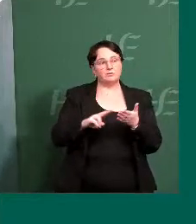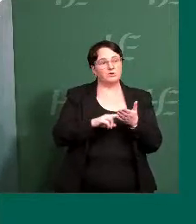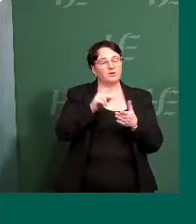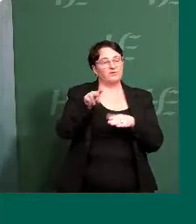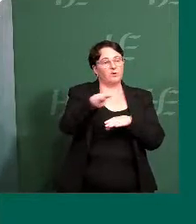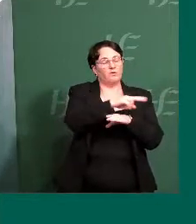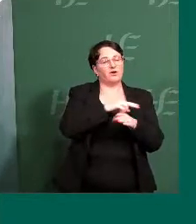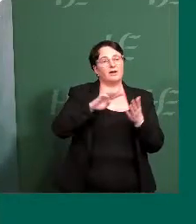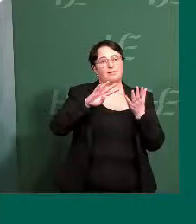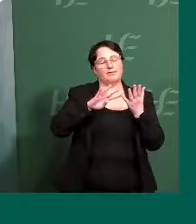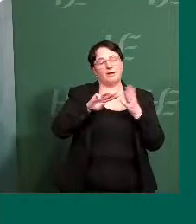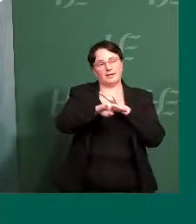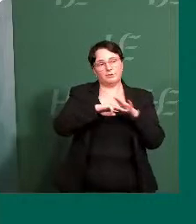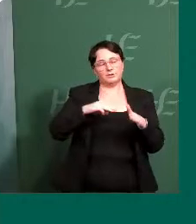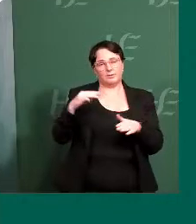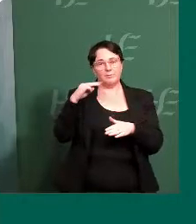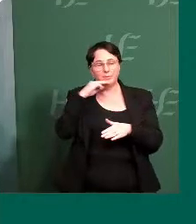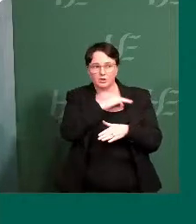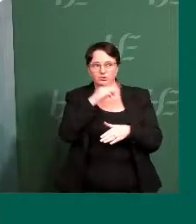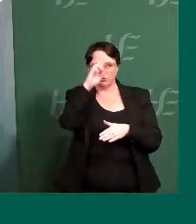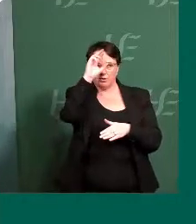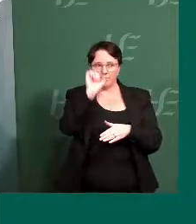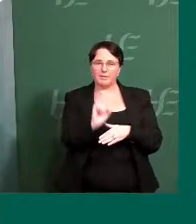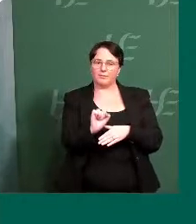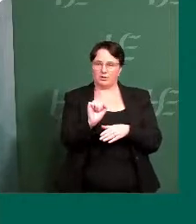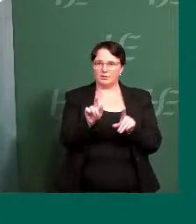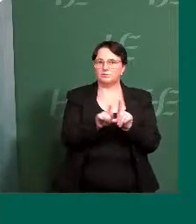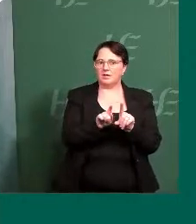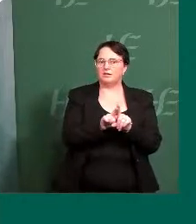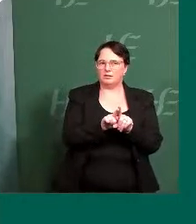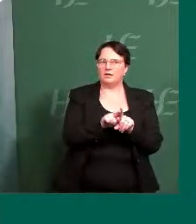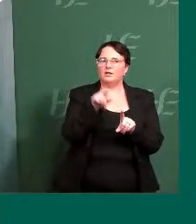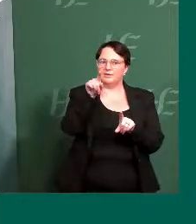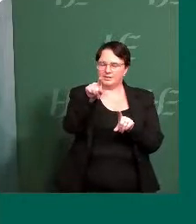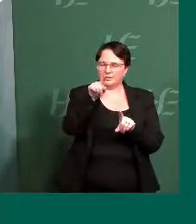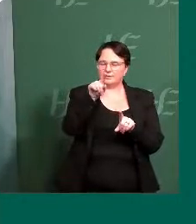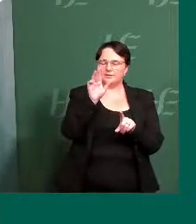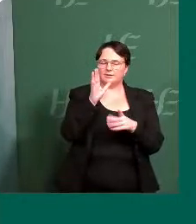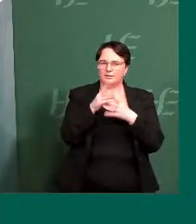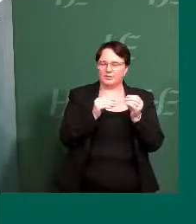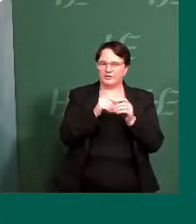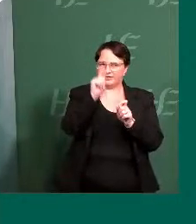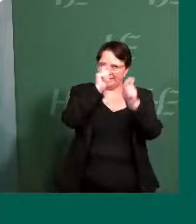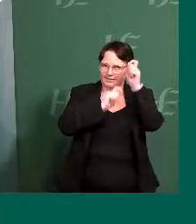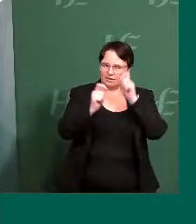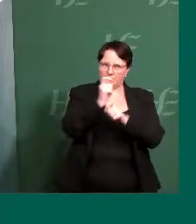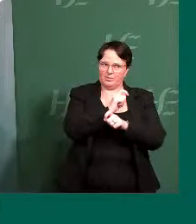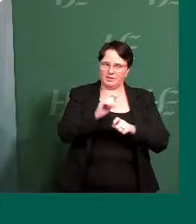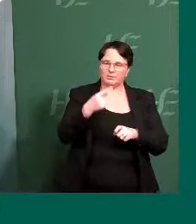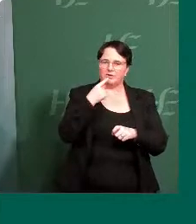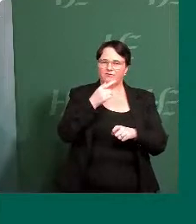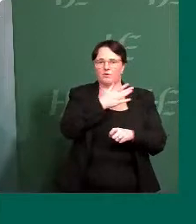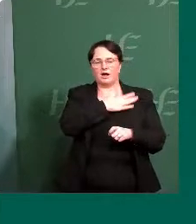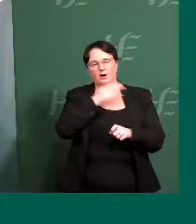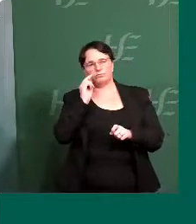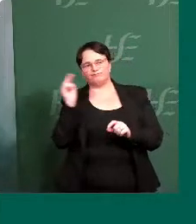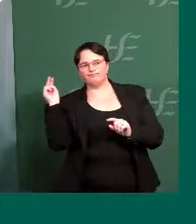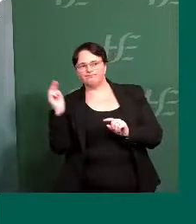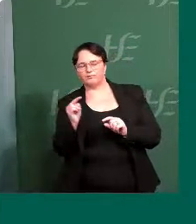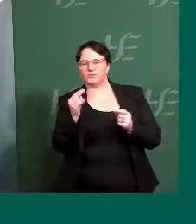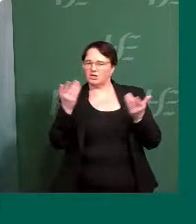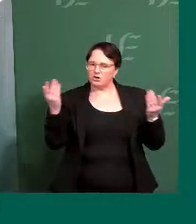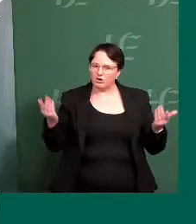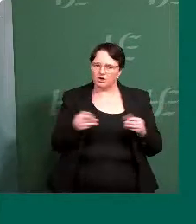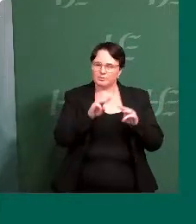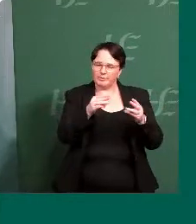9 months. So it's going to be important for people to remember that as well. And again, that's just another factor that people may need to consider. But from our perspective, we would encourage